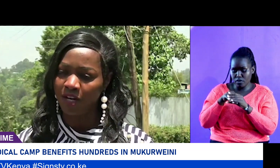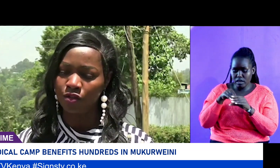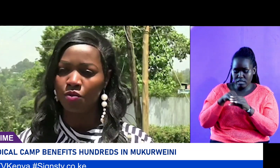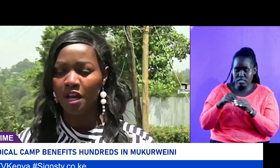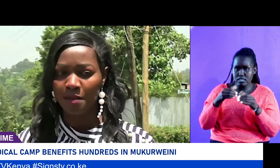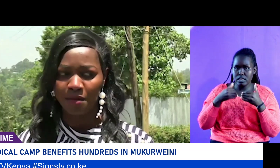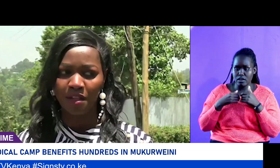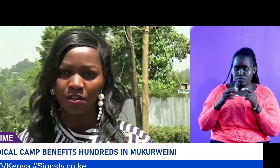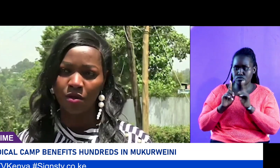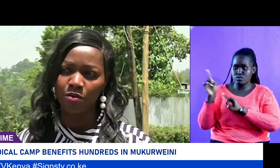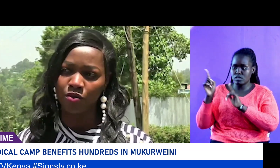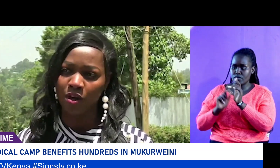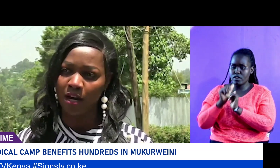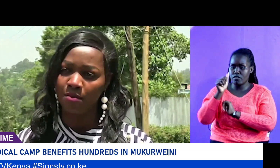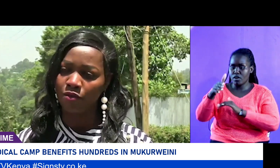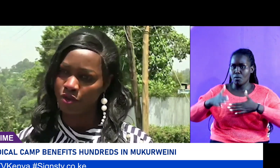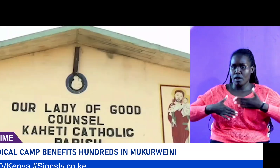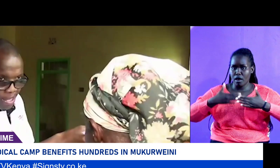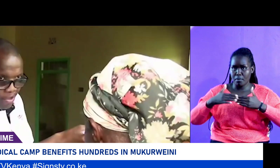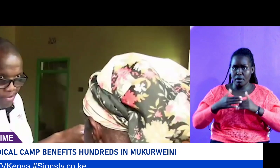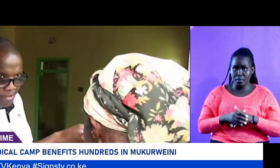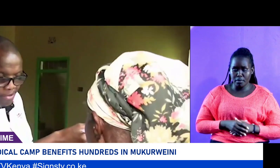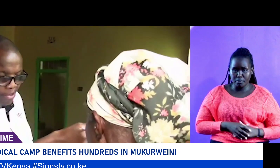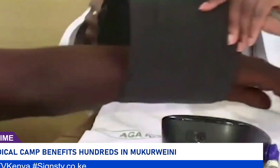very far. So we are happy that they were able to come.